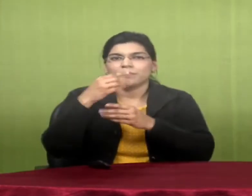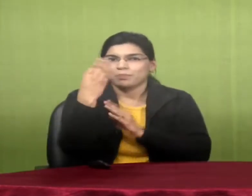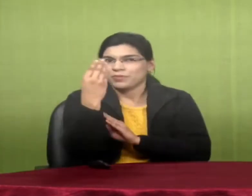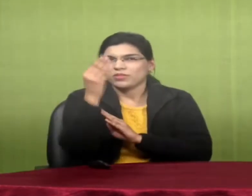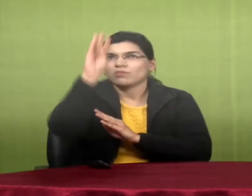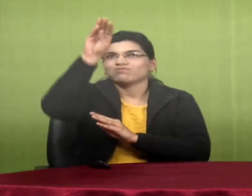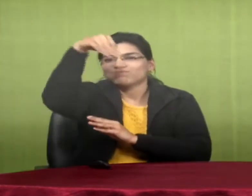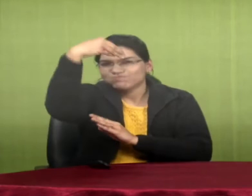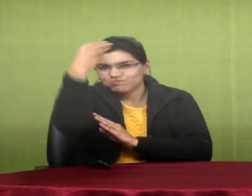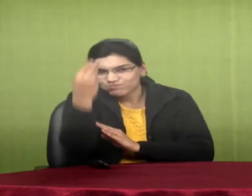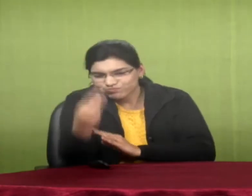wood,